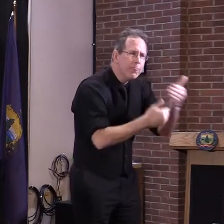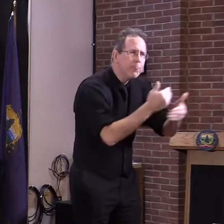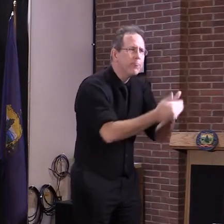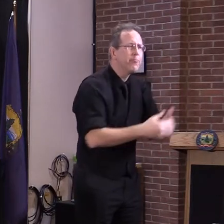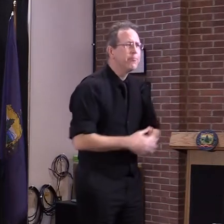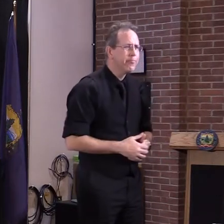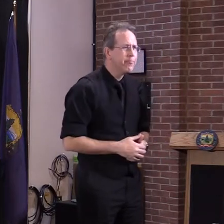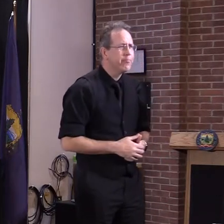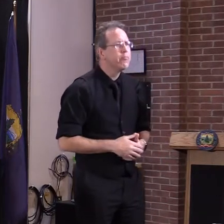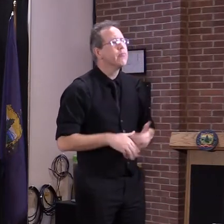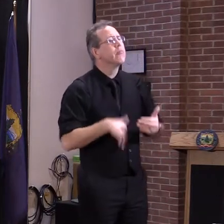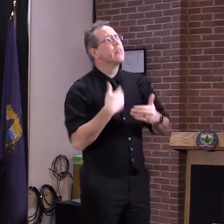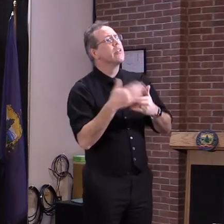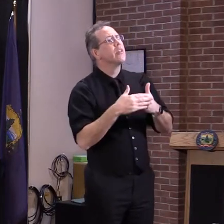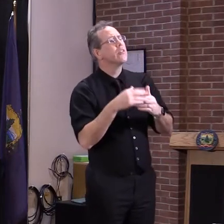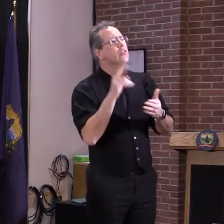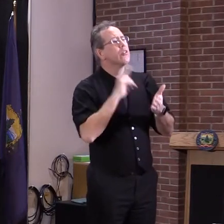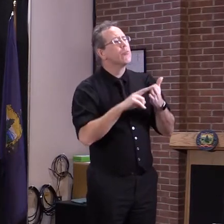Pichek.